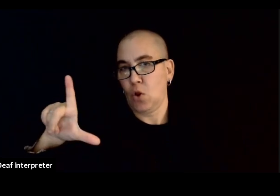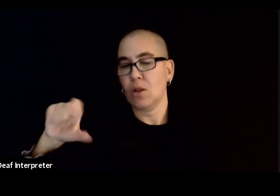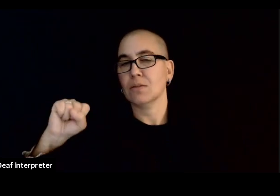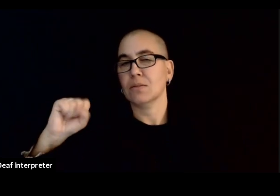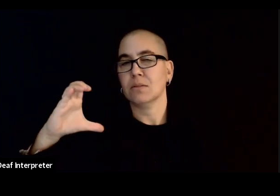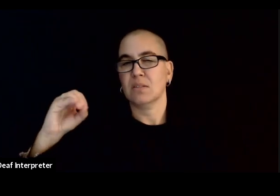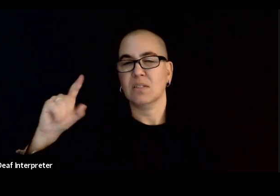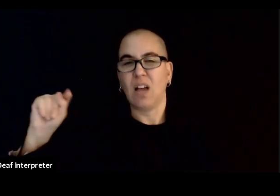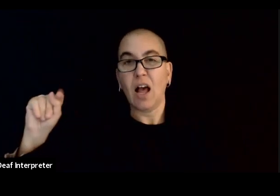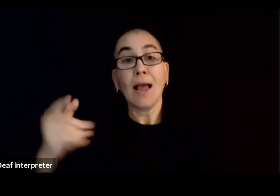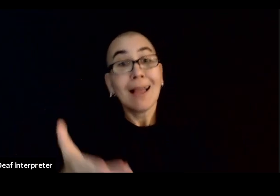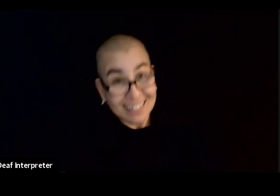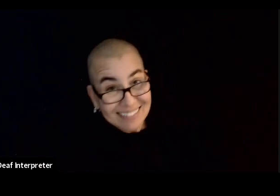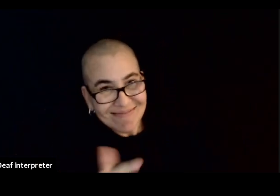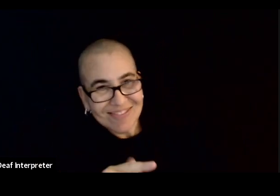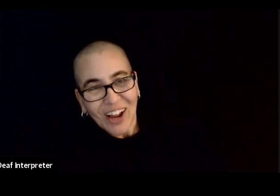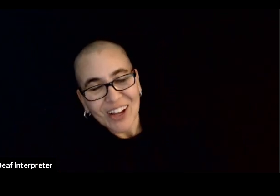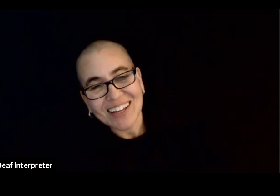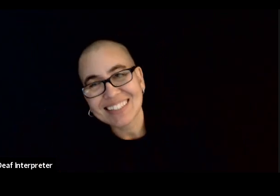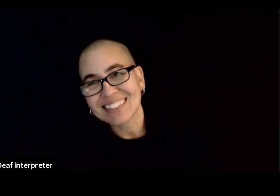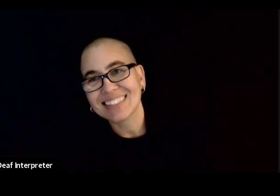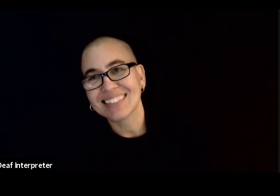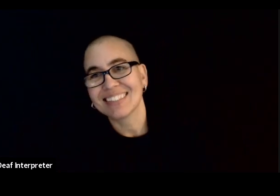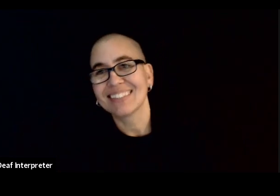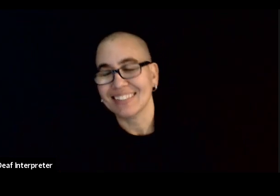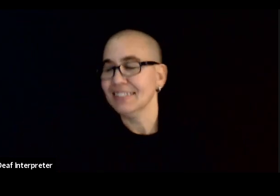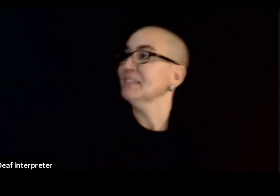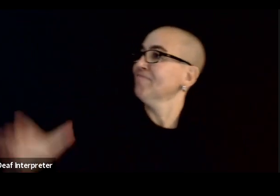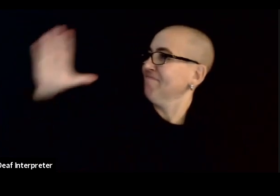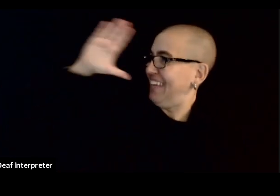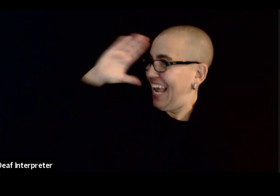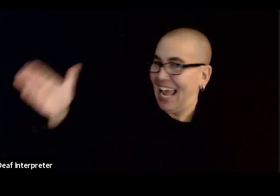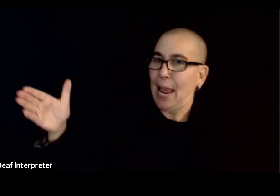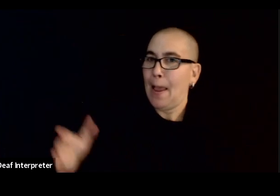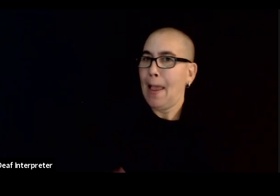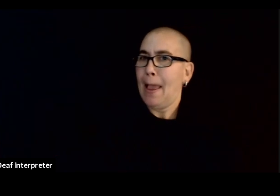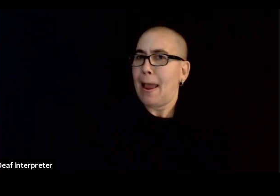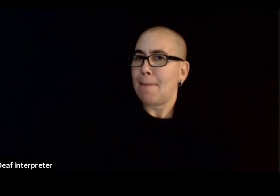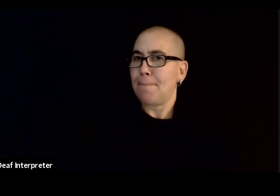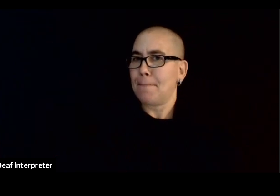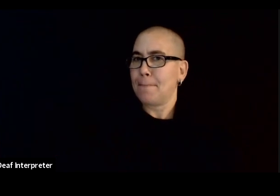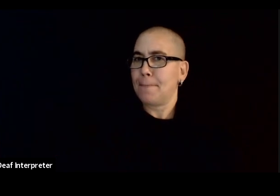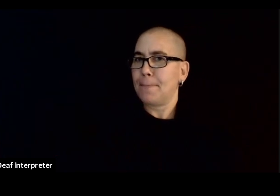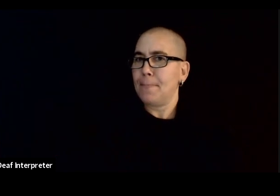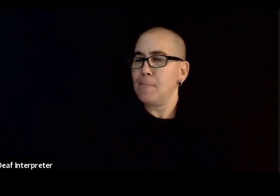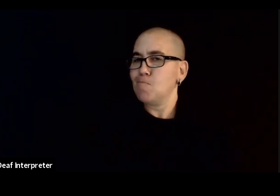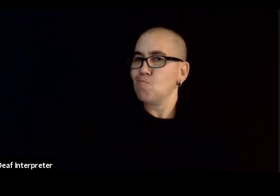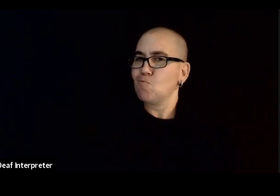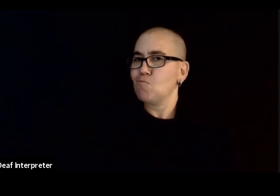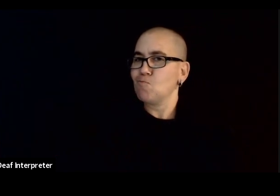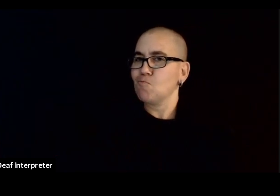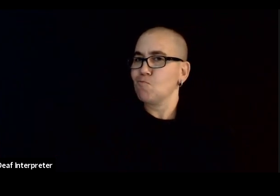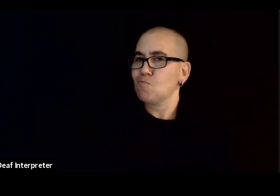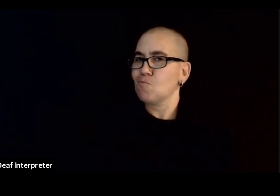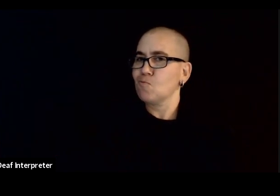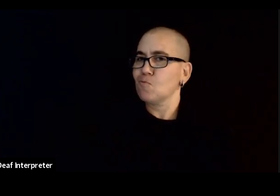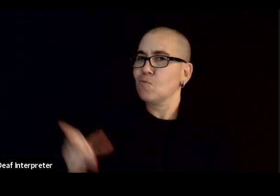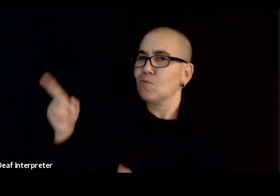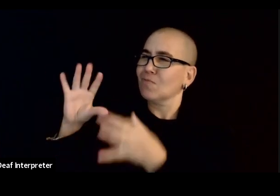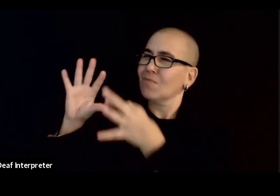Hi, I just wanted to see if you could address, it's quite a discrepancy in the two narratives regarding the